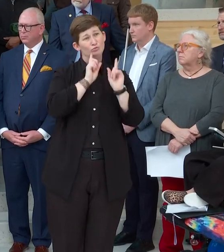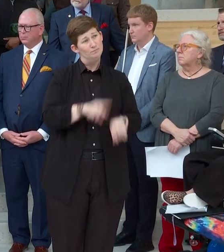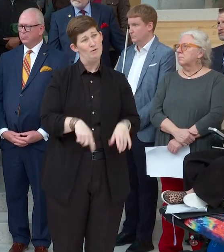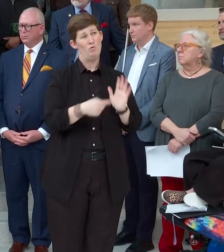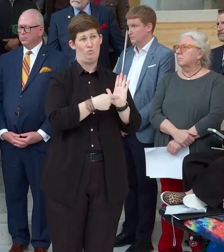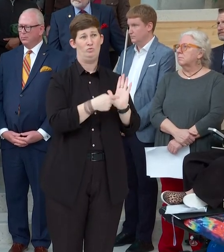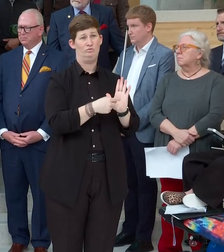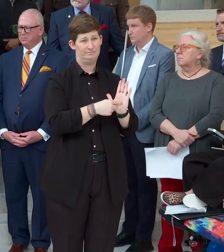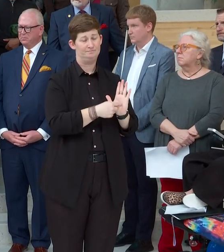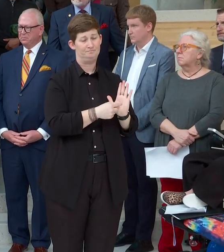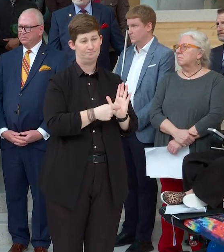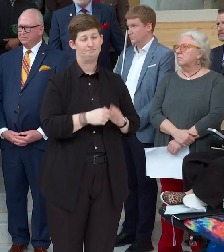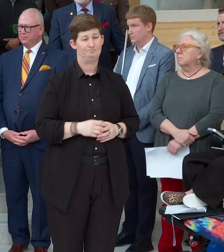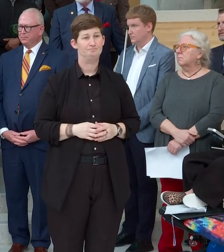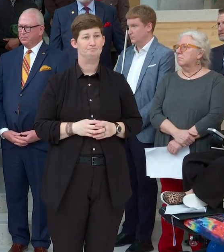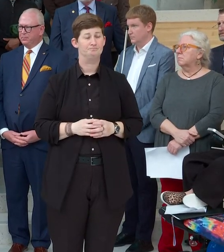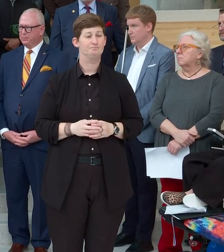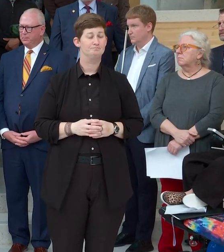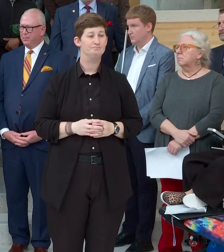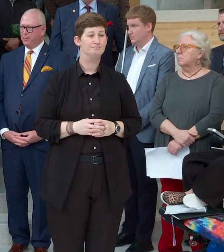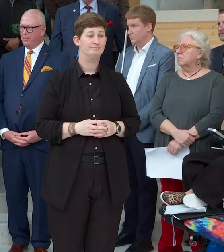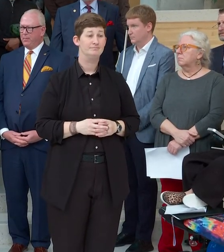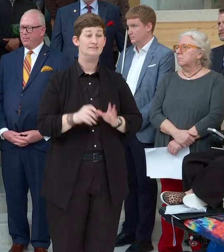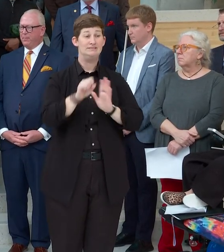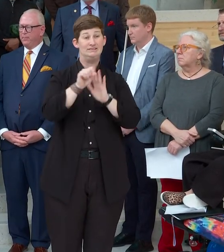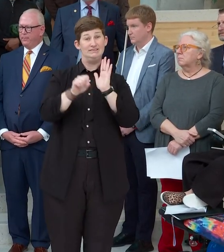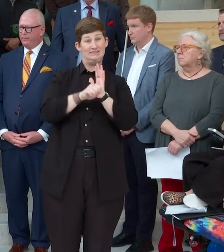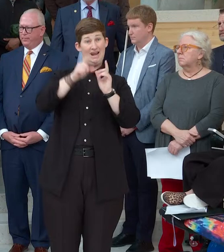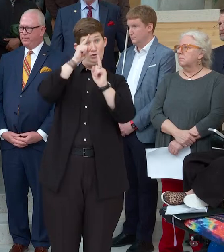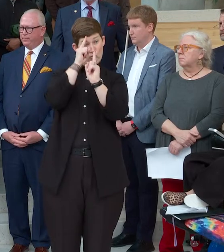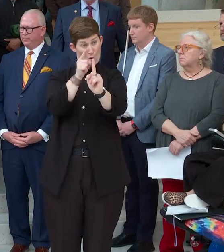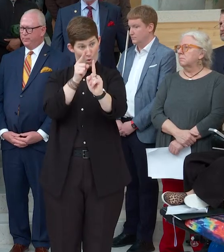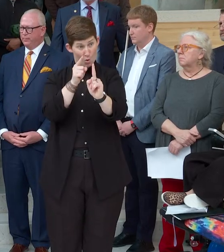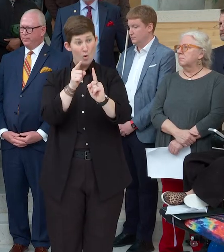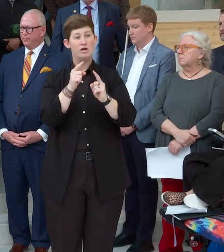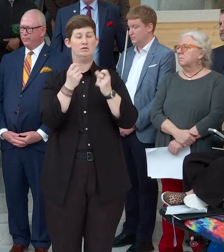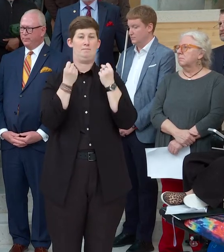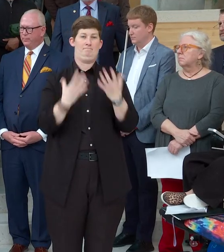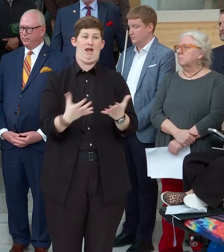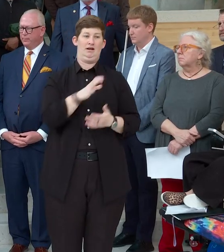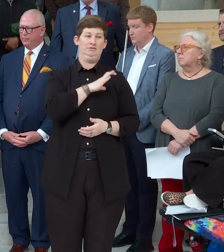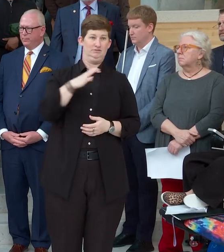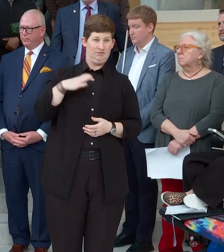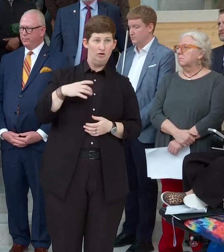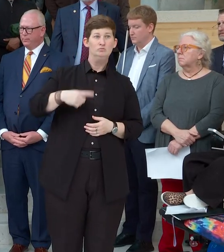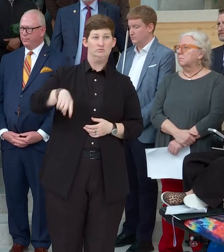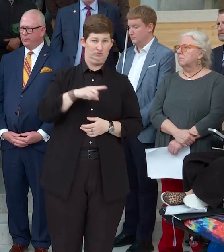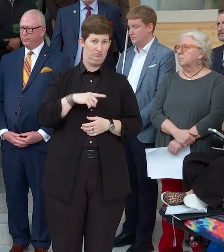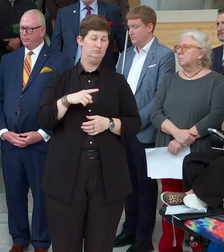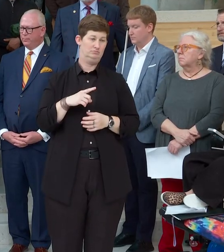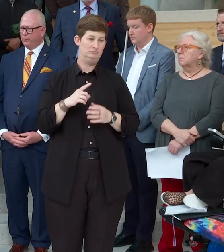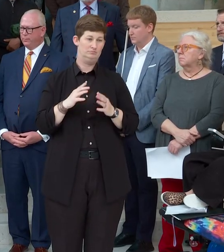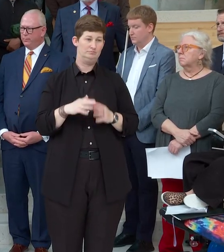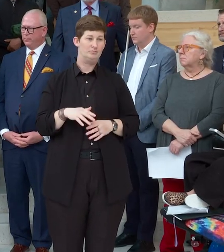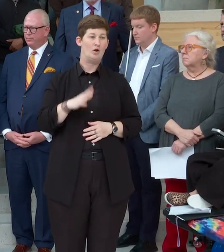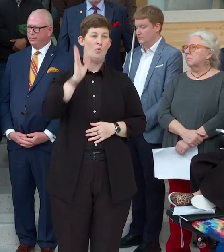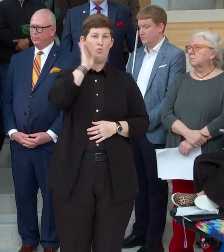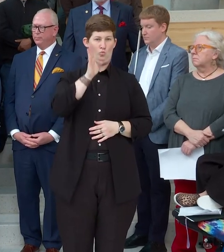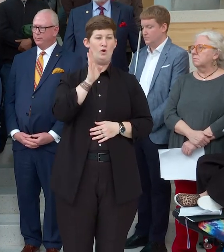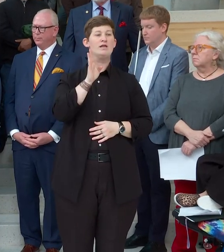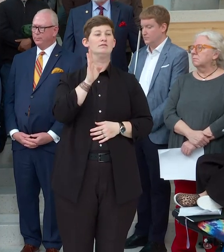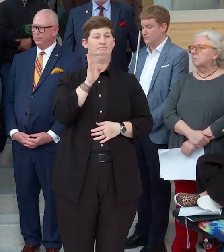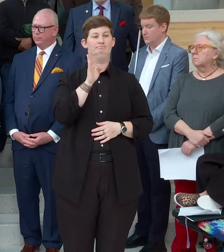The stated goal of many council members was to achieve a